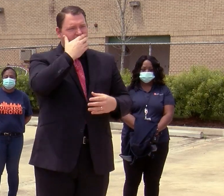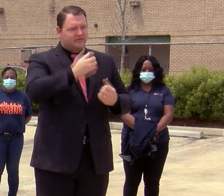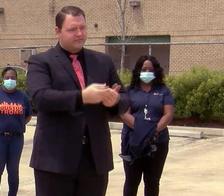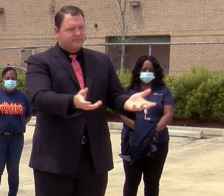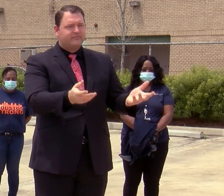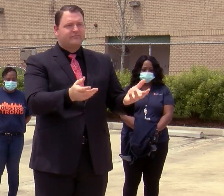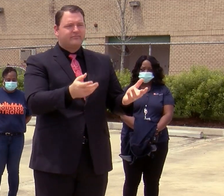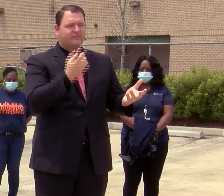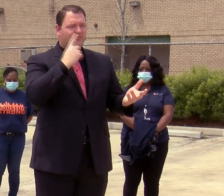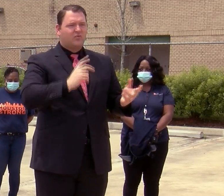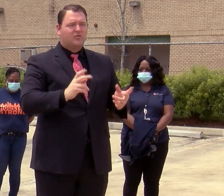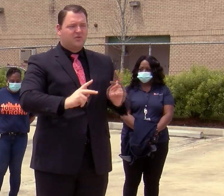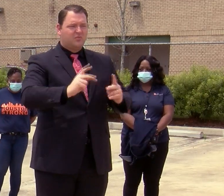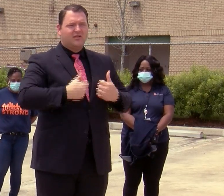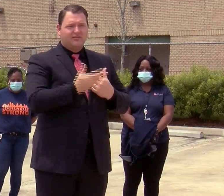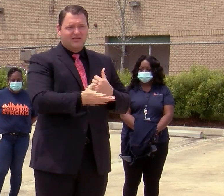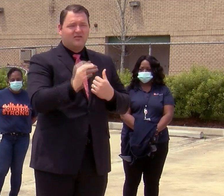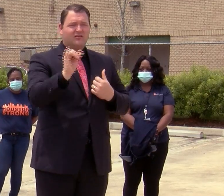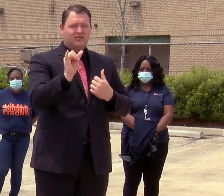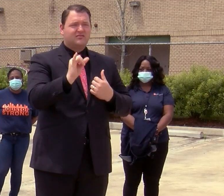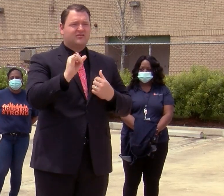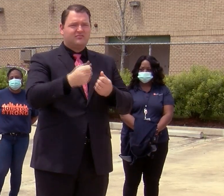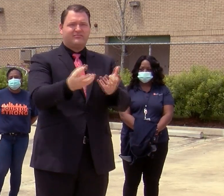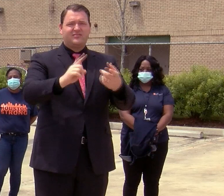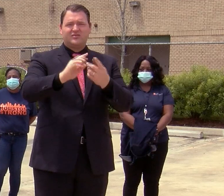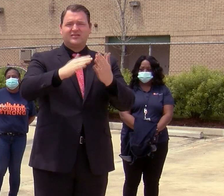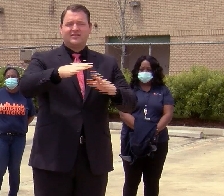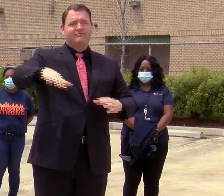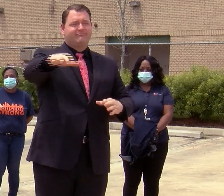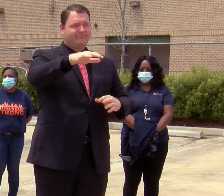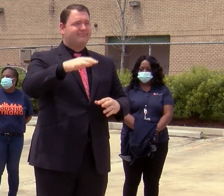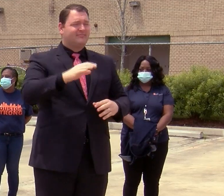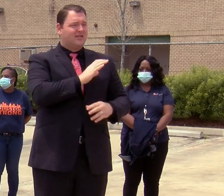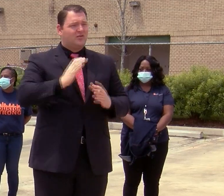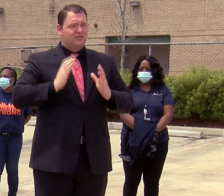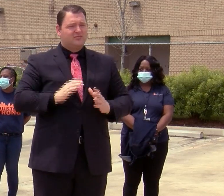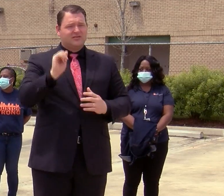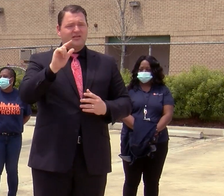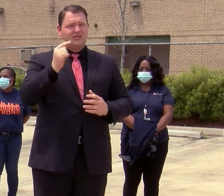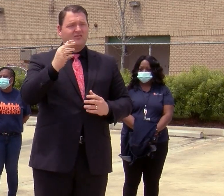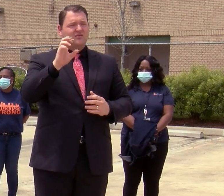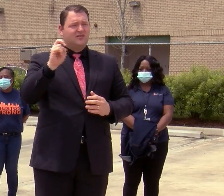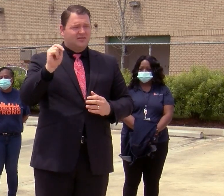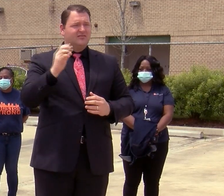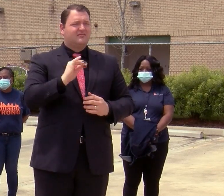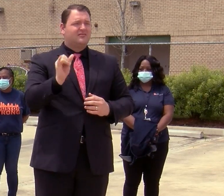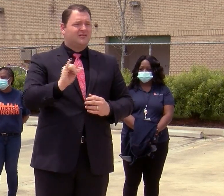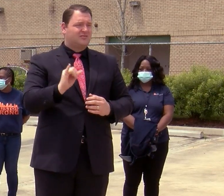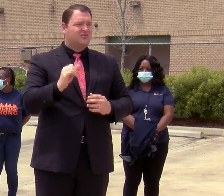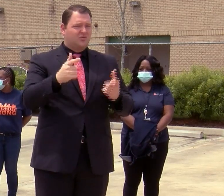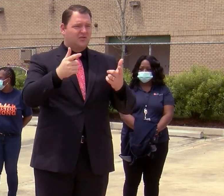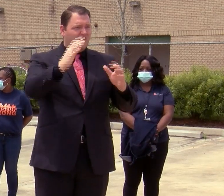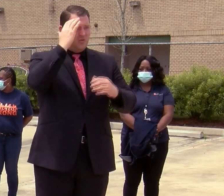to the constituents and to the city. I want to certainly thank our Congressman, Al Green, and just let you